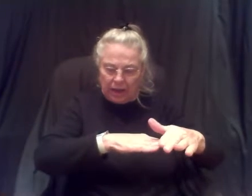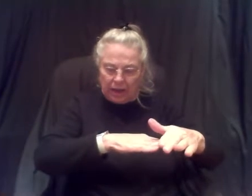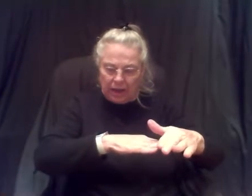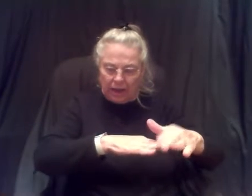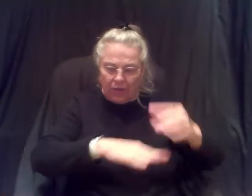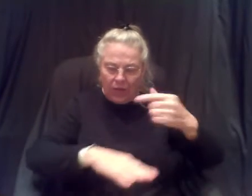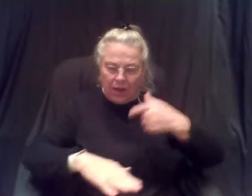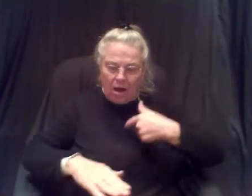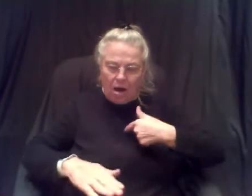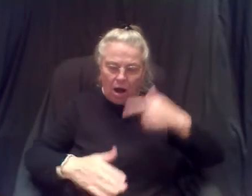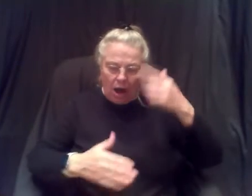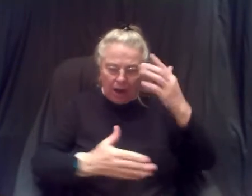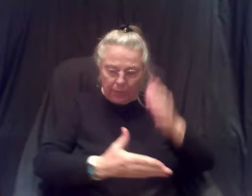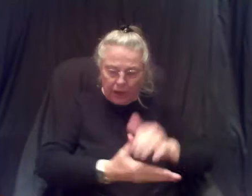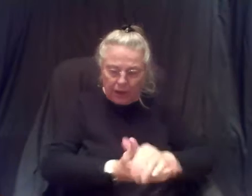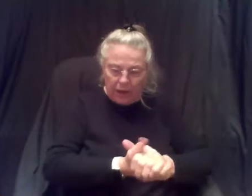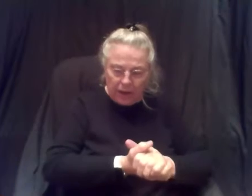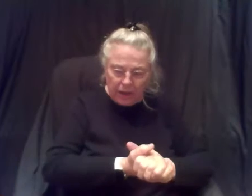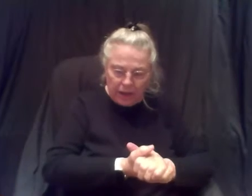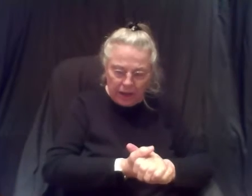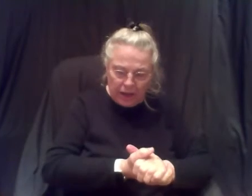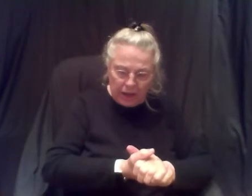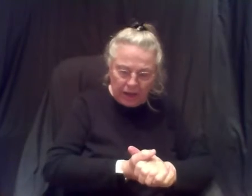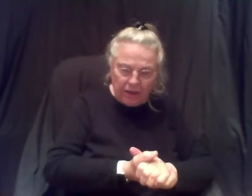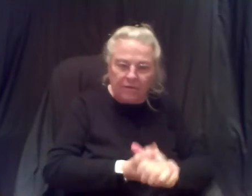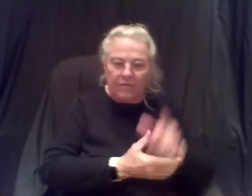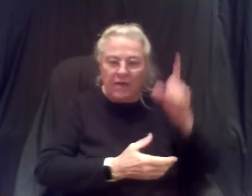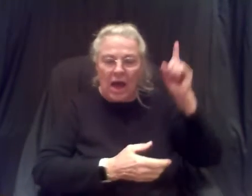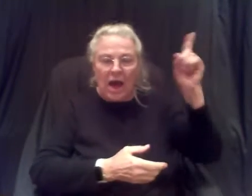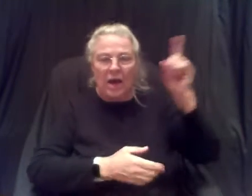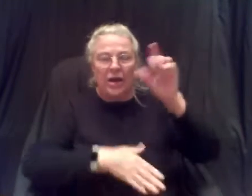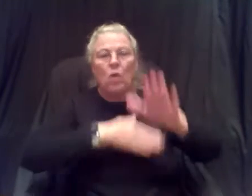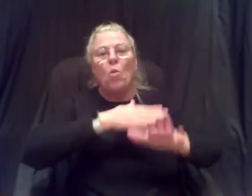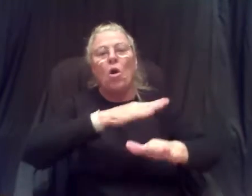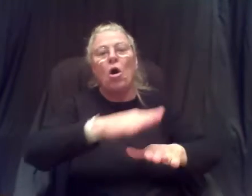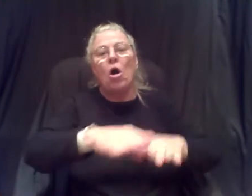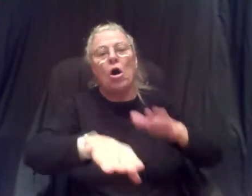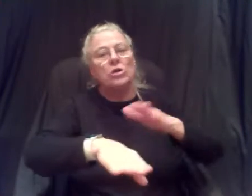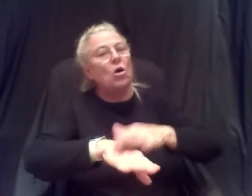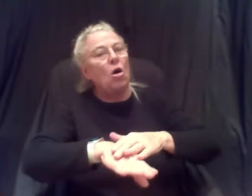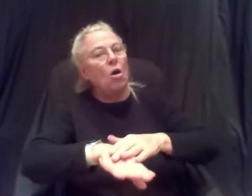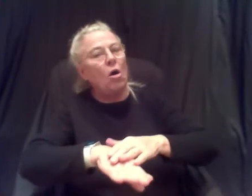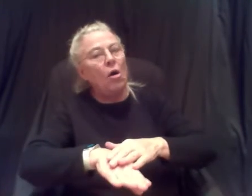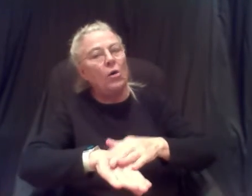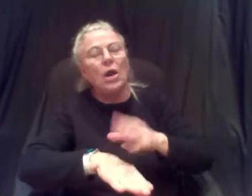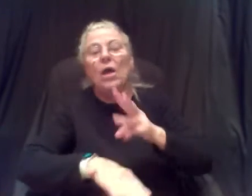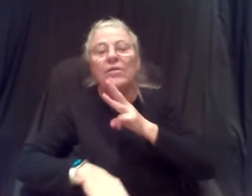Galilee. I believe that he walked on the